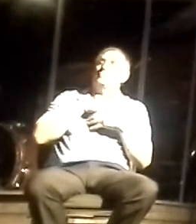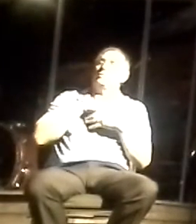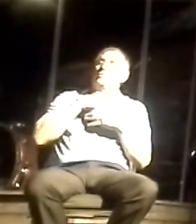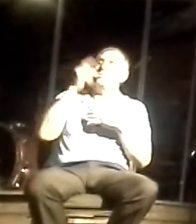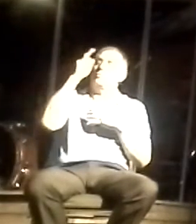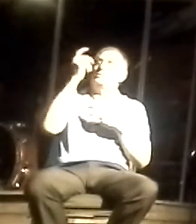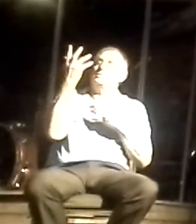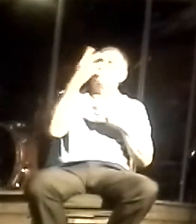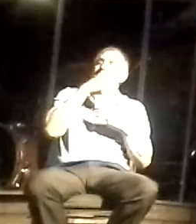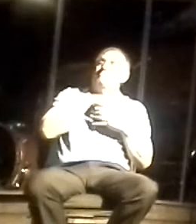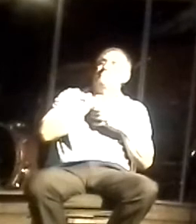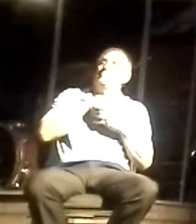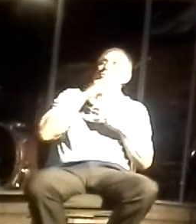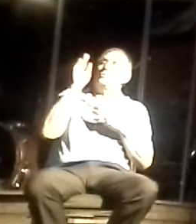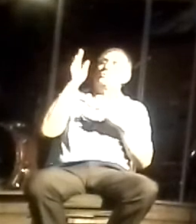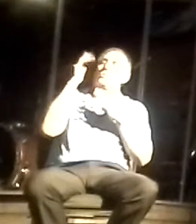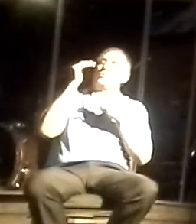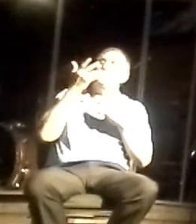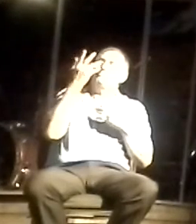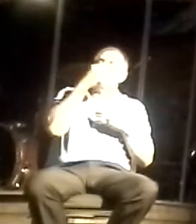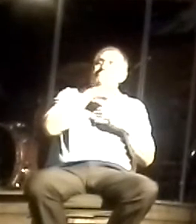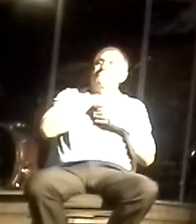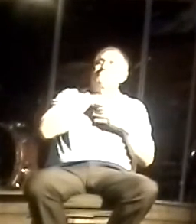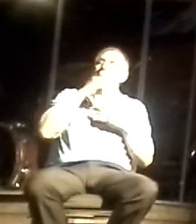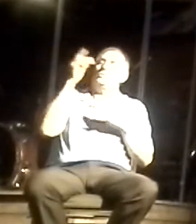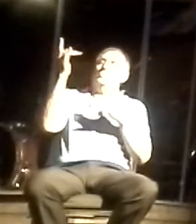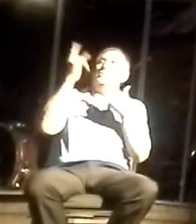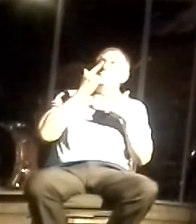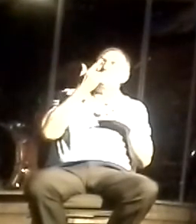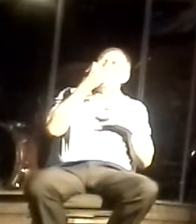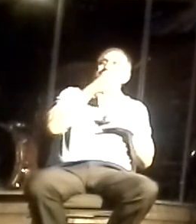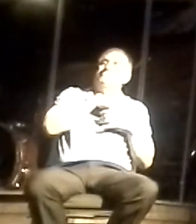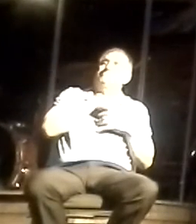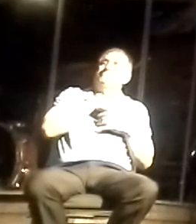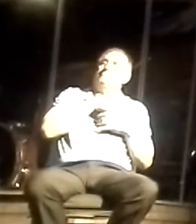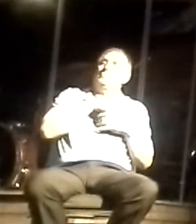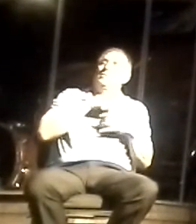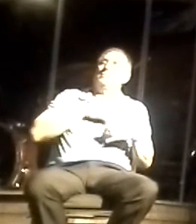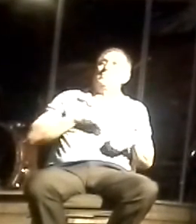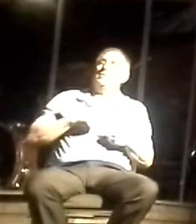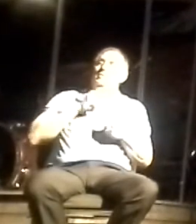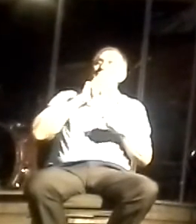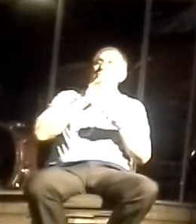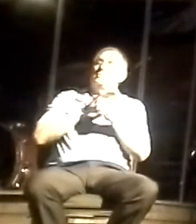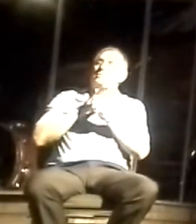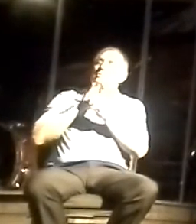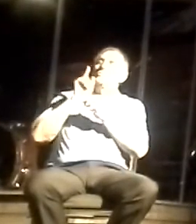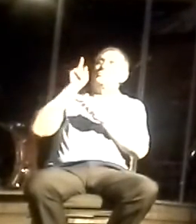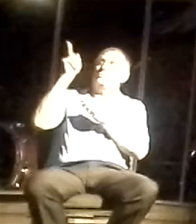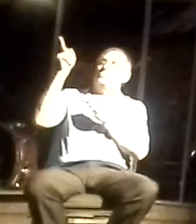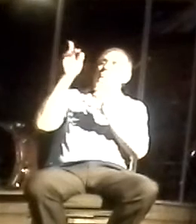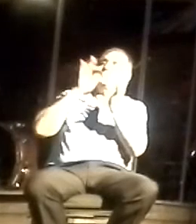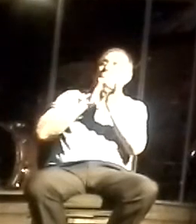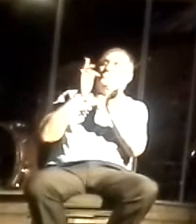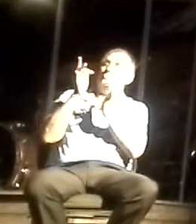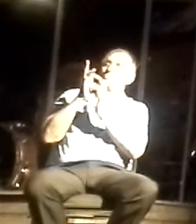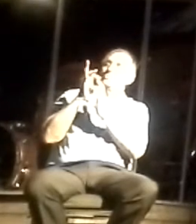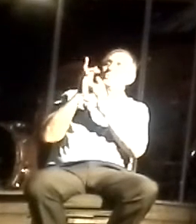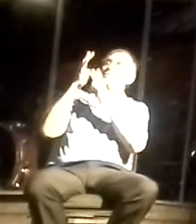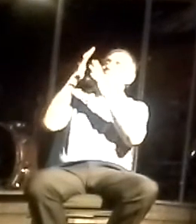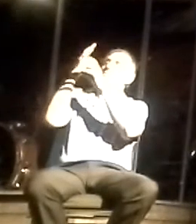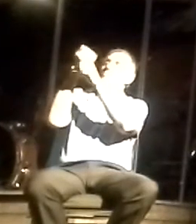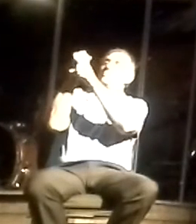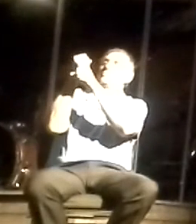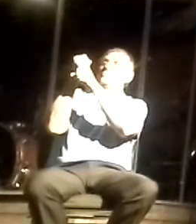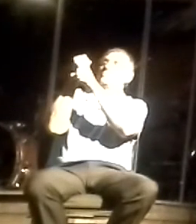your wisdom. Fill me with your hope. Fill me with your love. I commit my life to you, Jesus. I trust